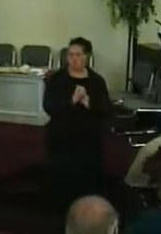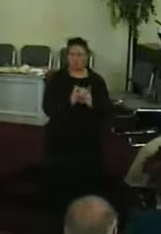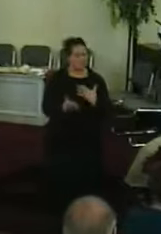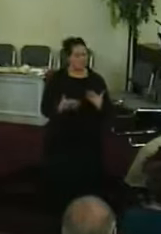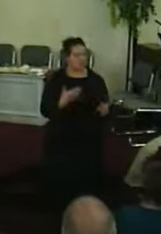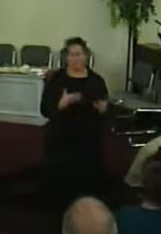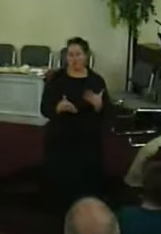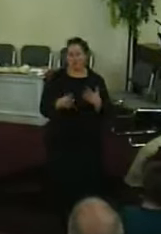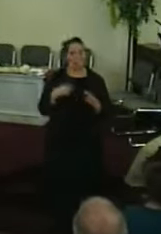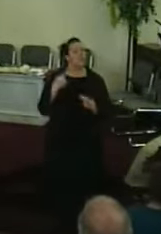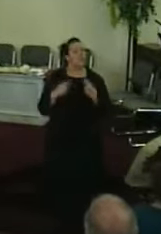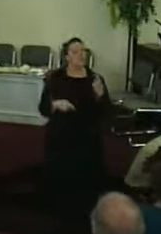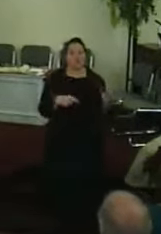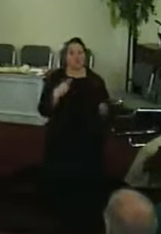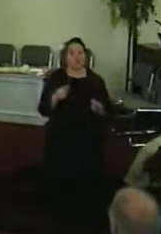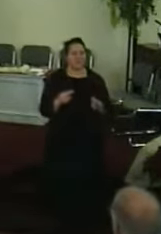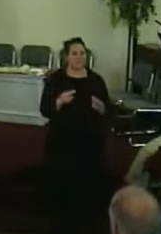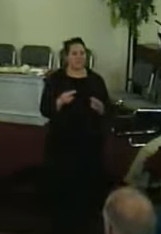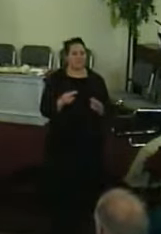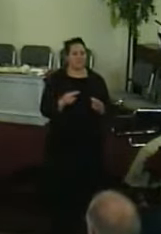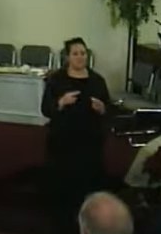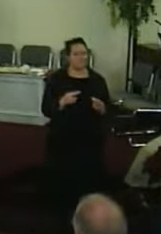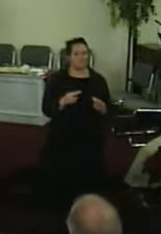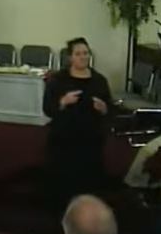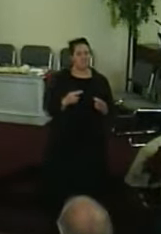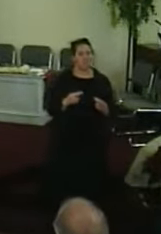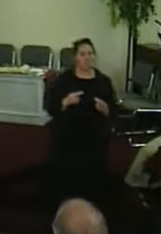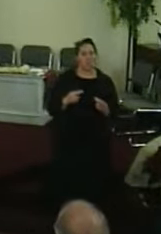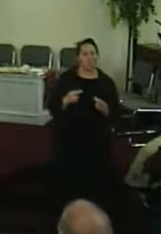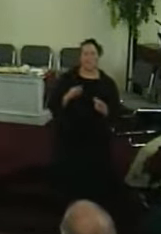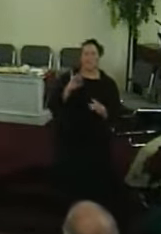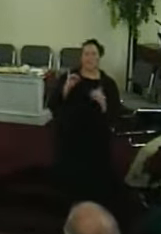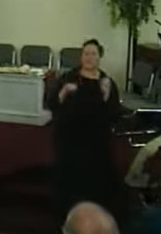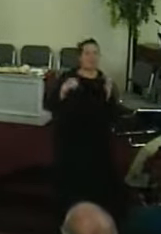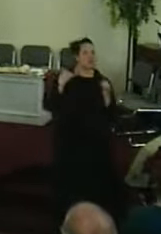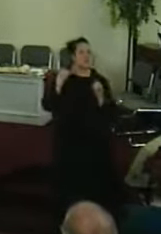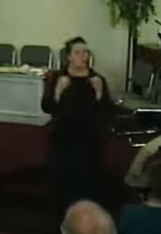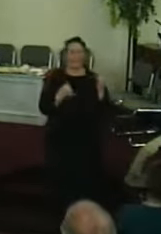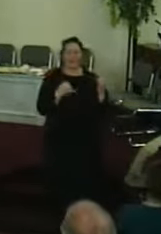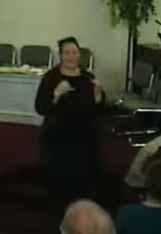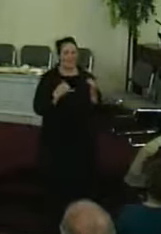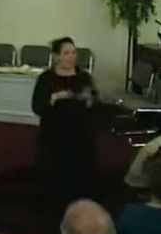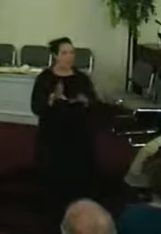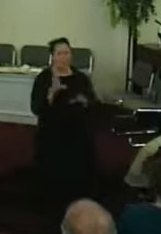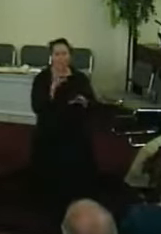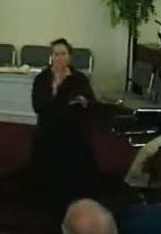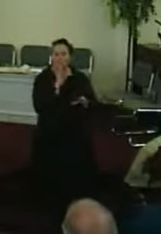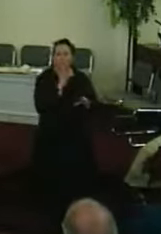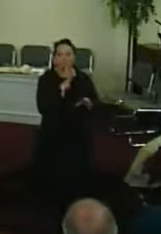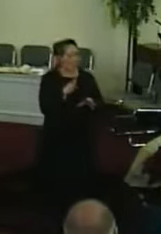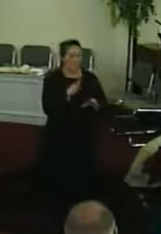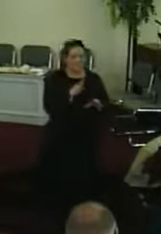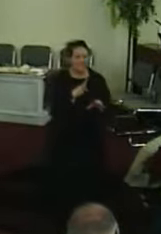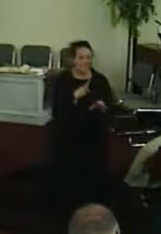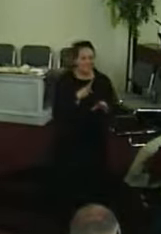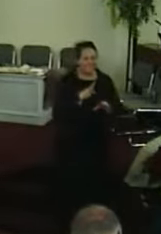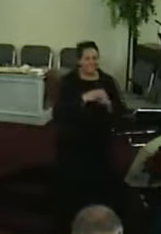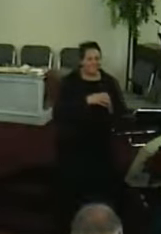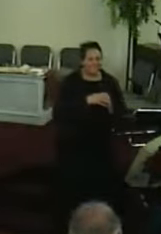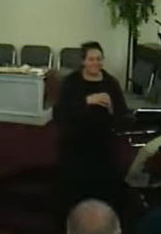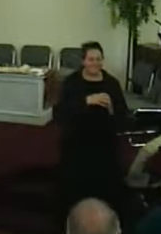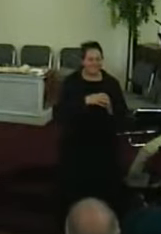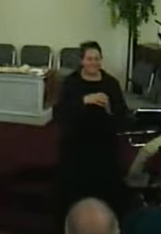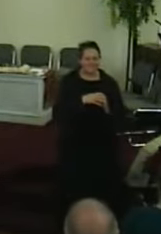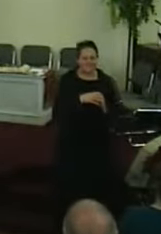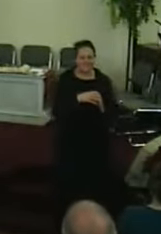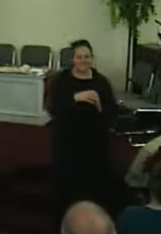joy unspeakable and full of glory. You can do that. All you got to do is keep your